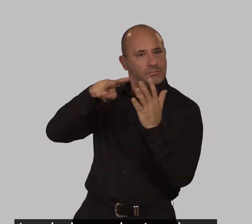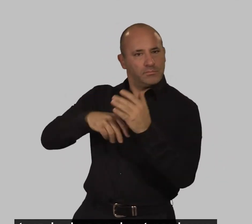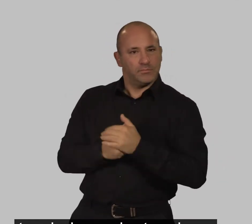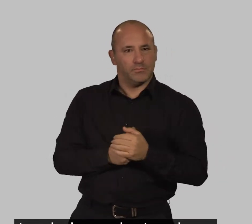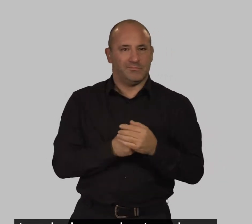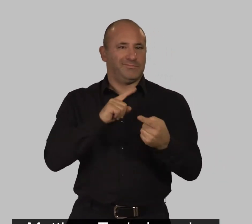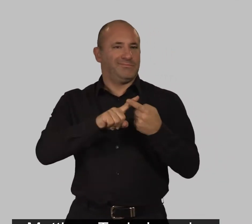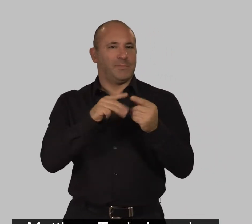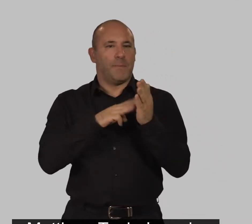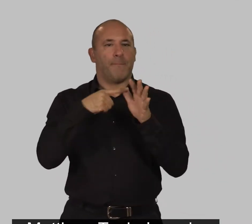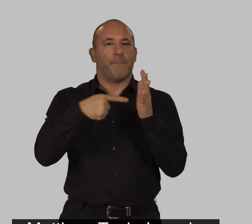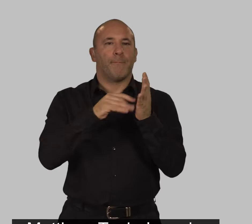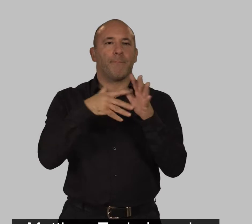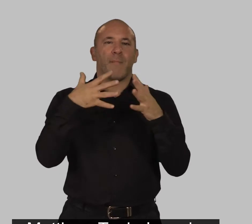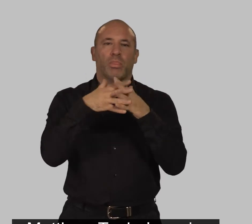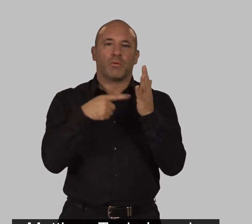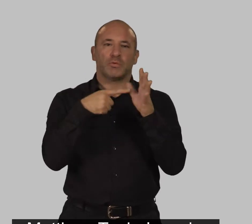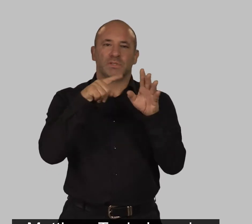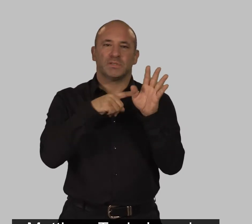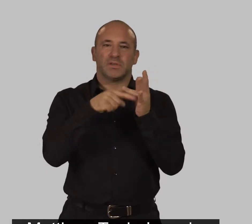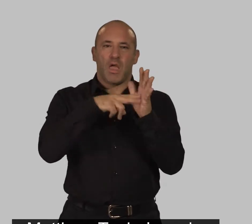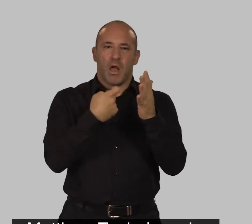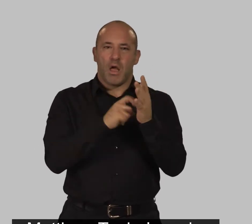Matthew Taylor's review of modern working practices,